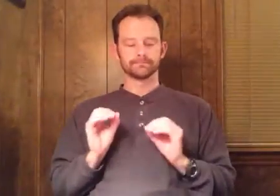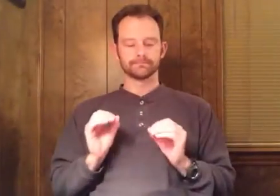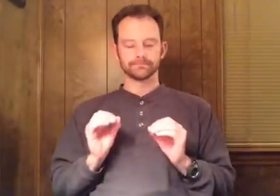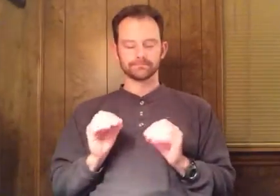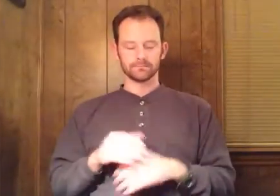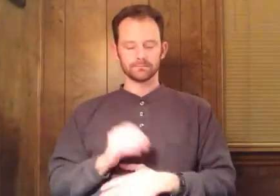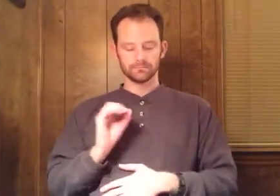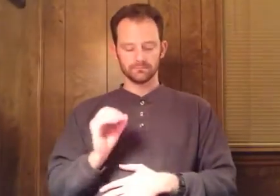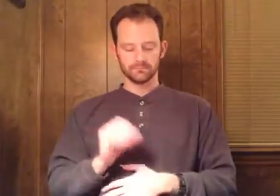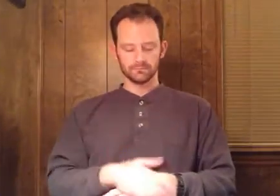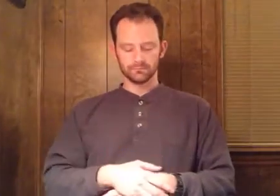0.